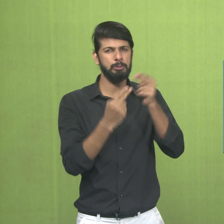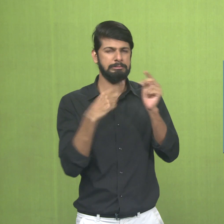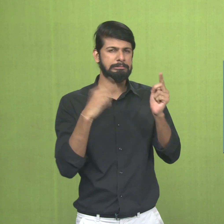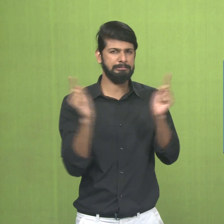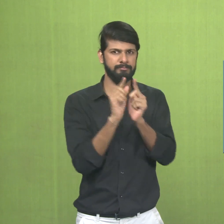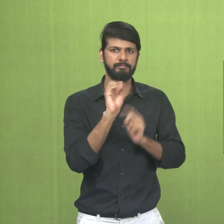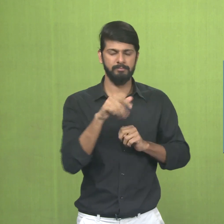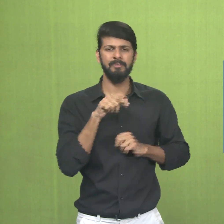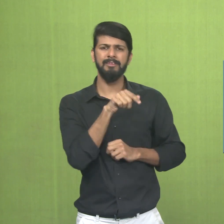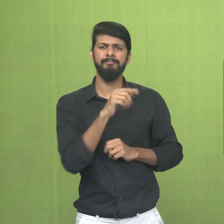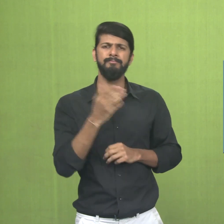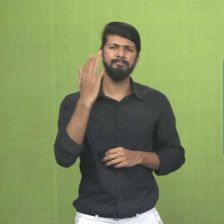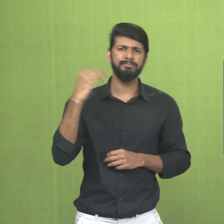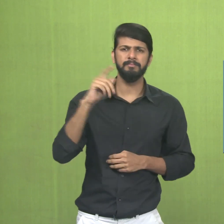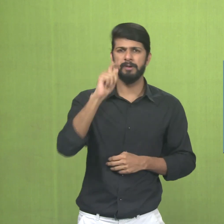What does Sita Swayamvaram mean?